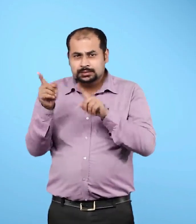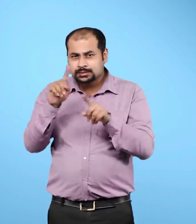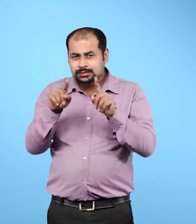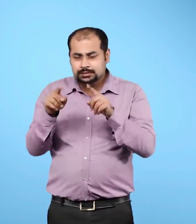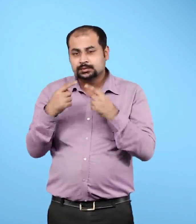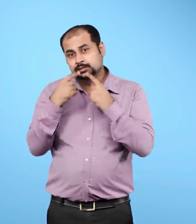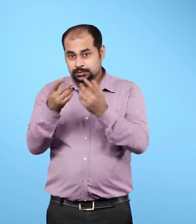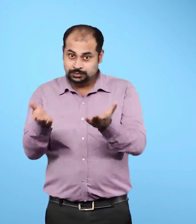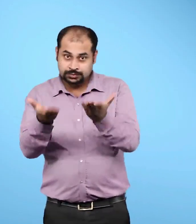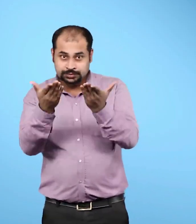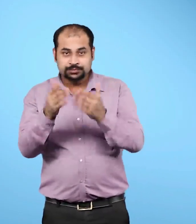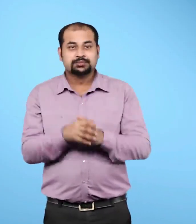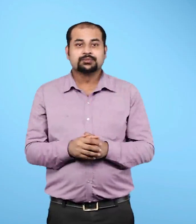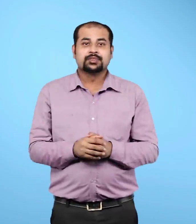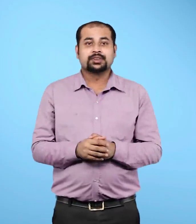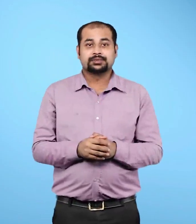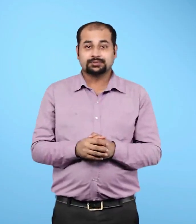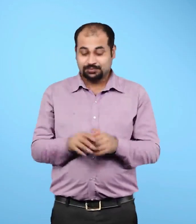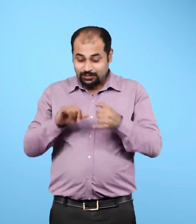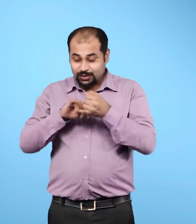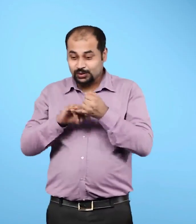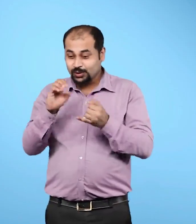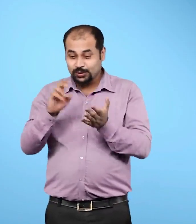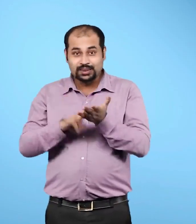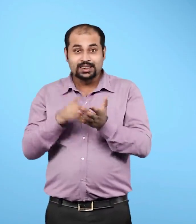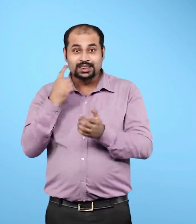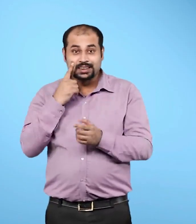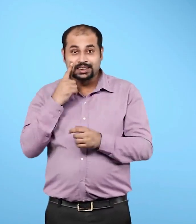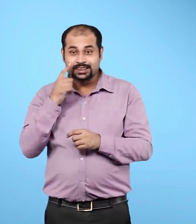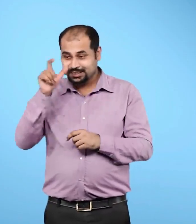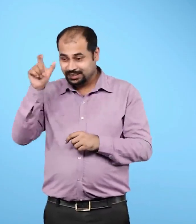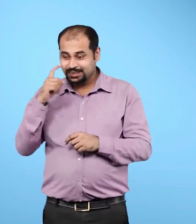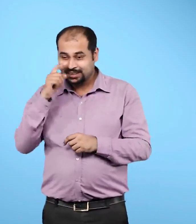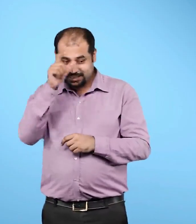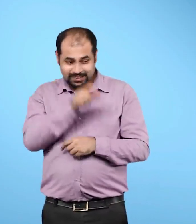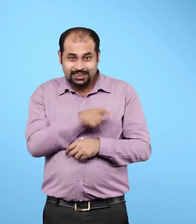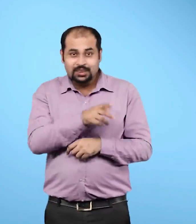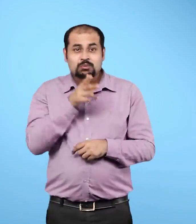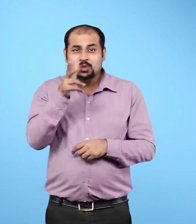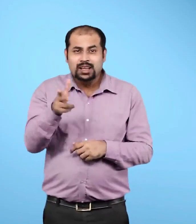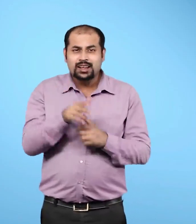the right side of table and is saying, "Try doing it without writing."